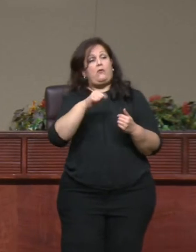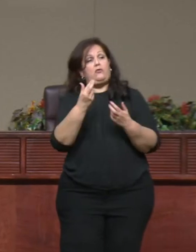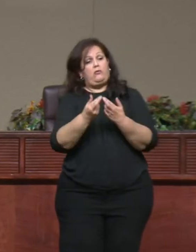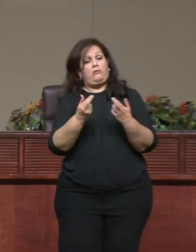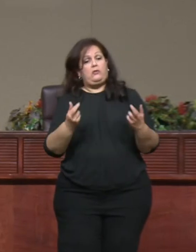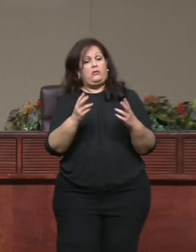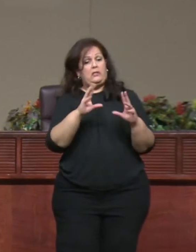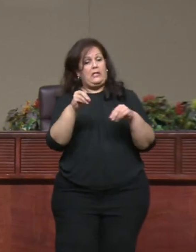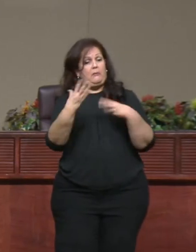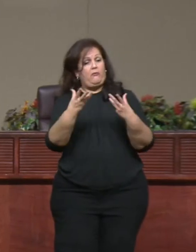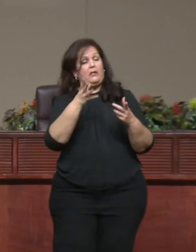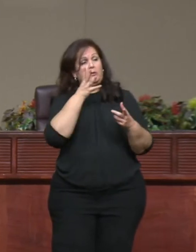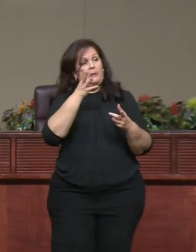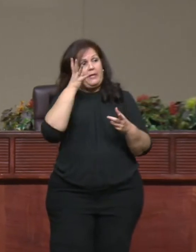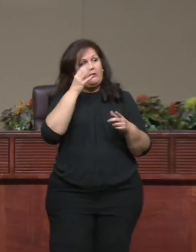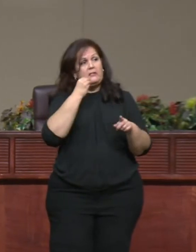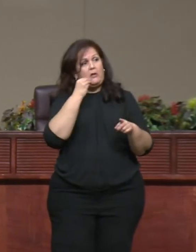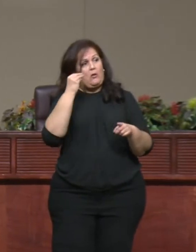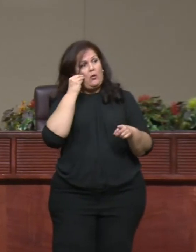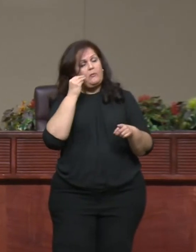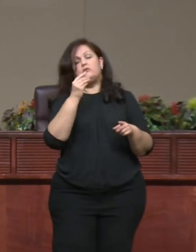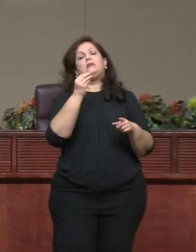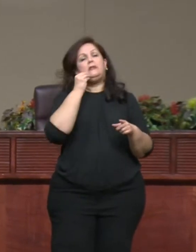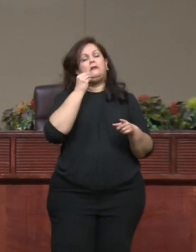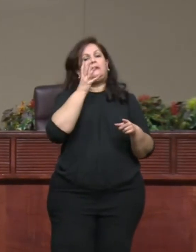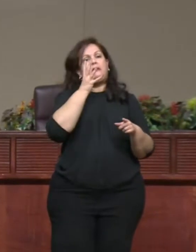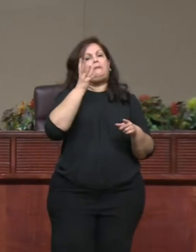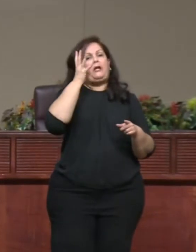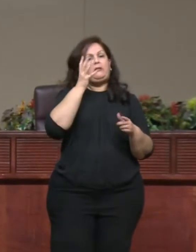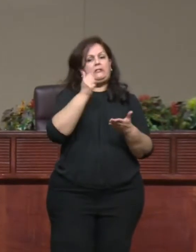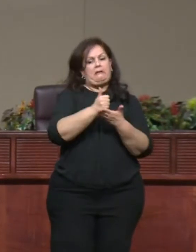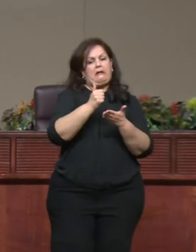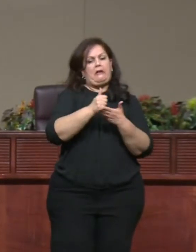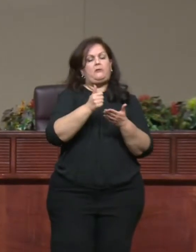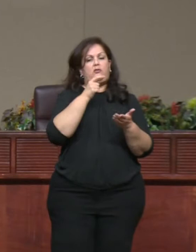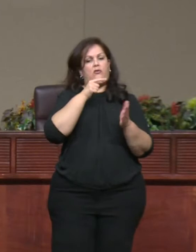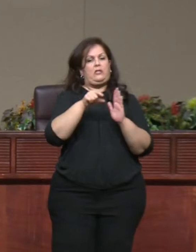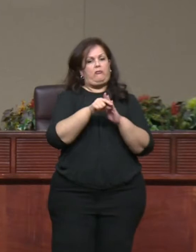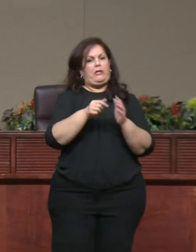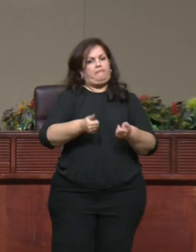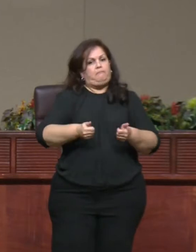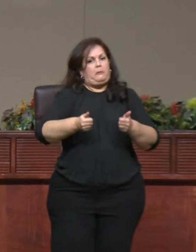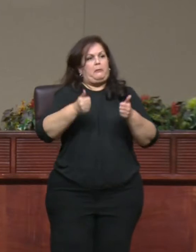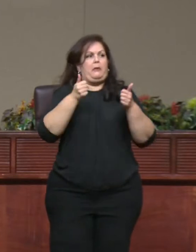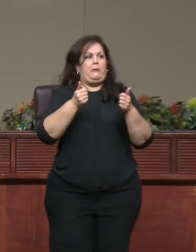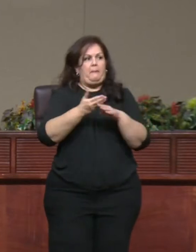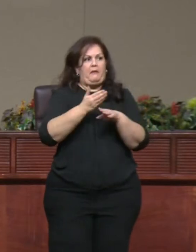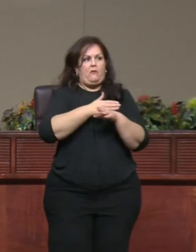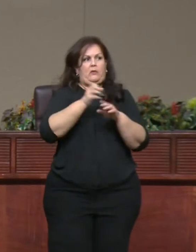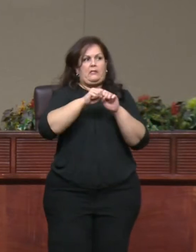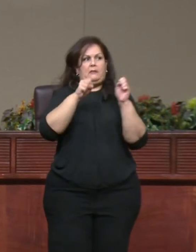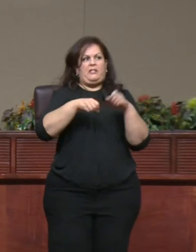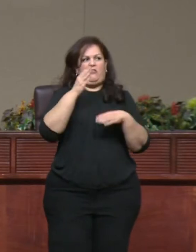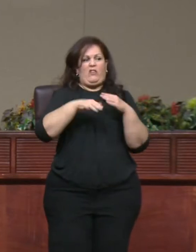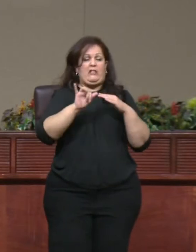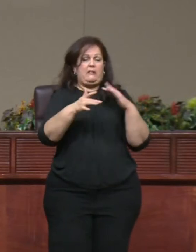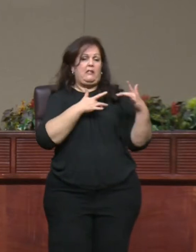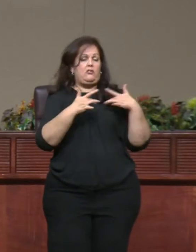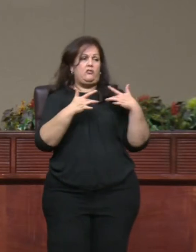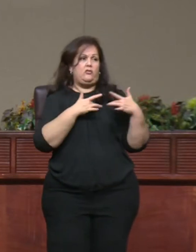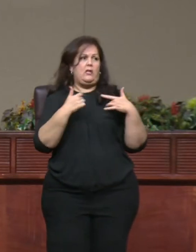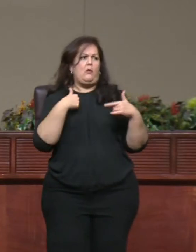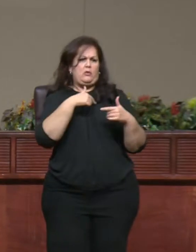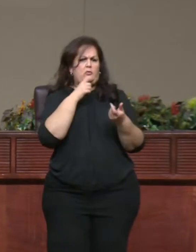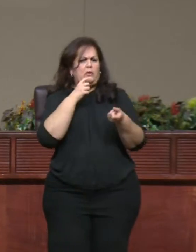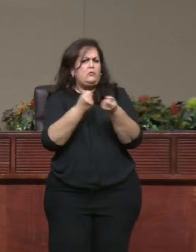for the parents at home that will help them get their grades up before the end of the semester? So that's really the concern. We just want to be there